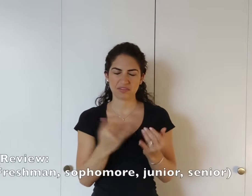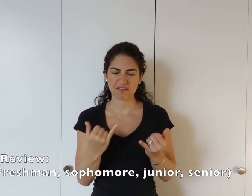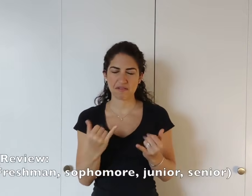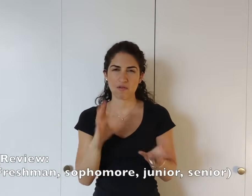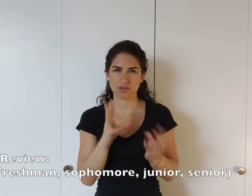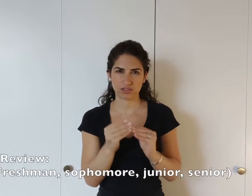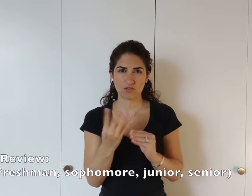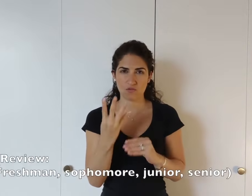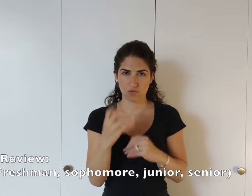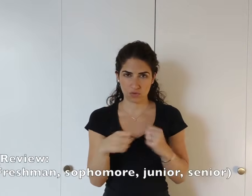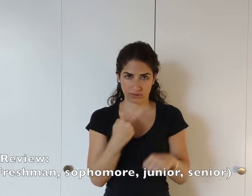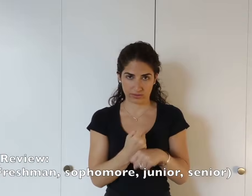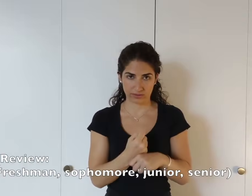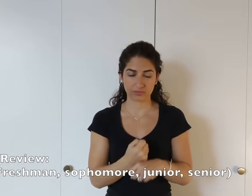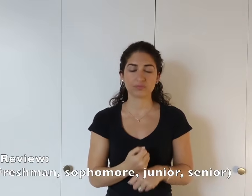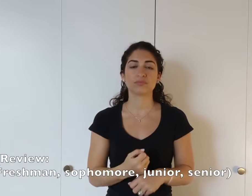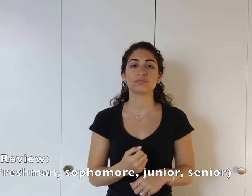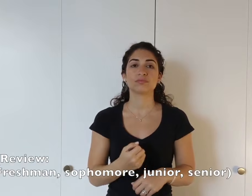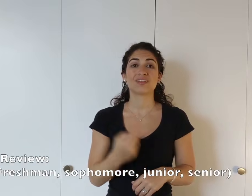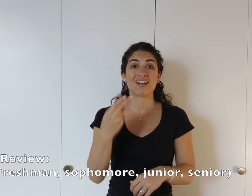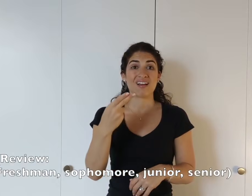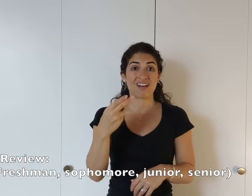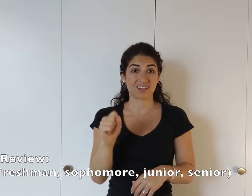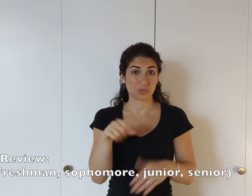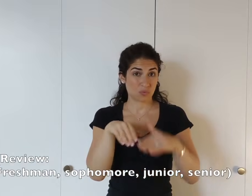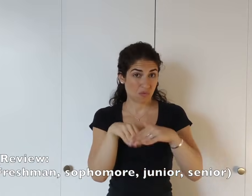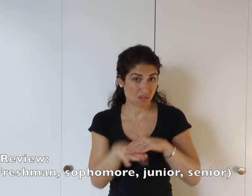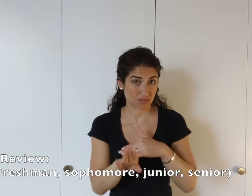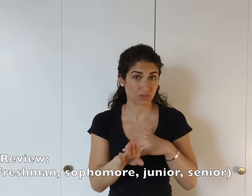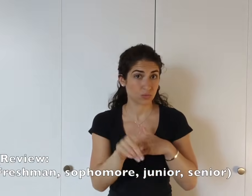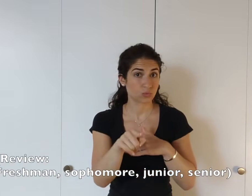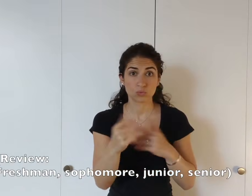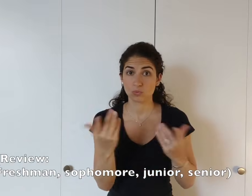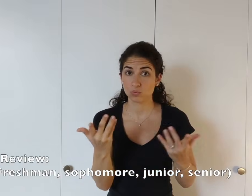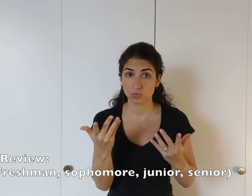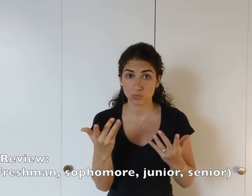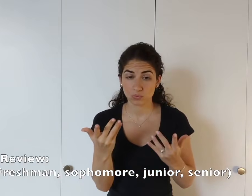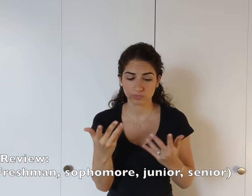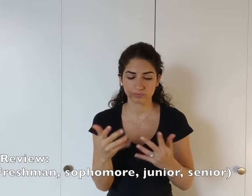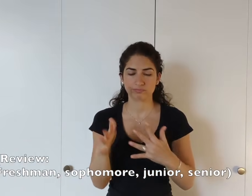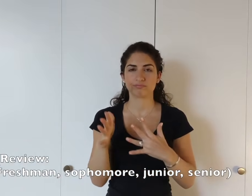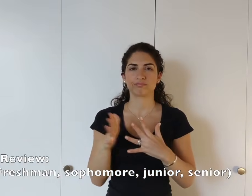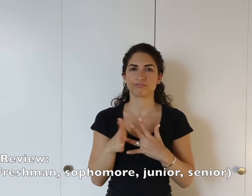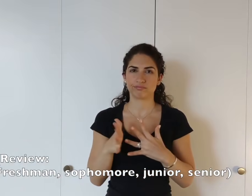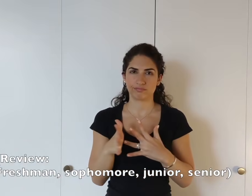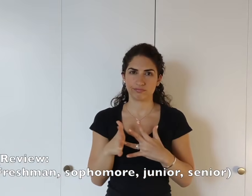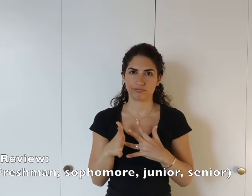Again, altogether those 4 years are, in high school you enter and you're what? A freshman.